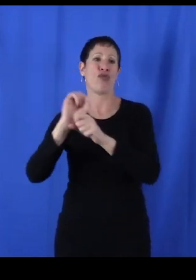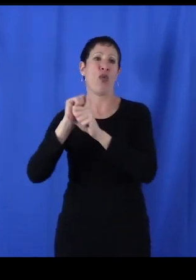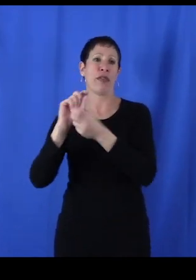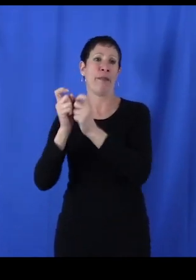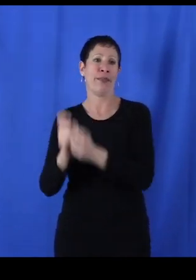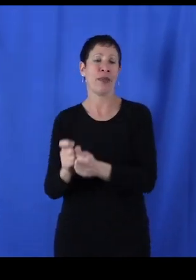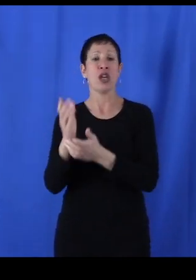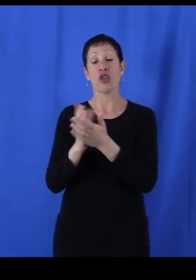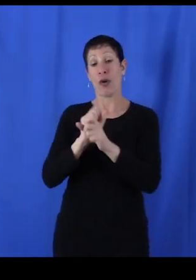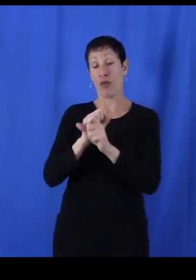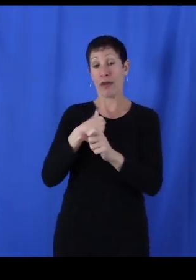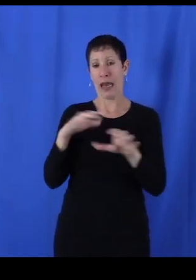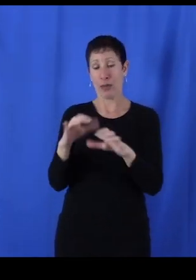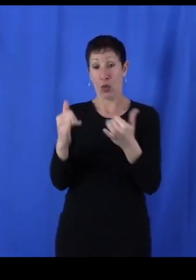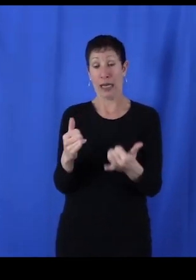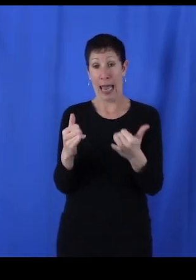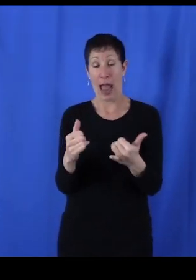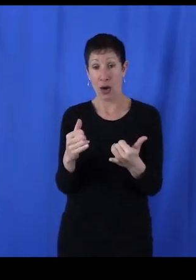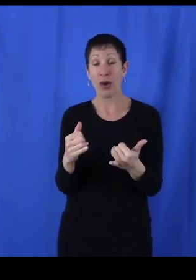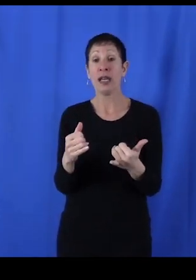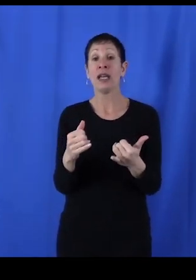of the work that I'm doing now is to